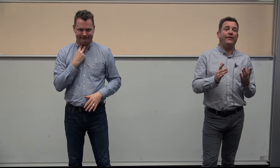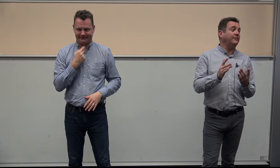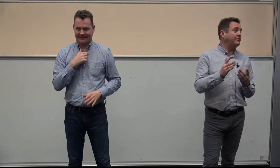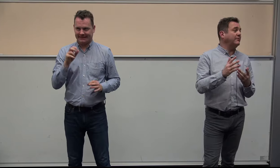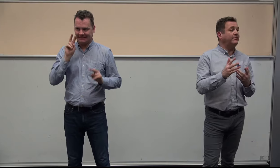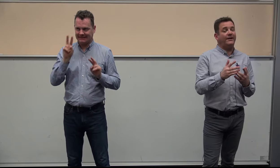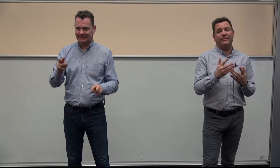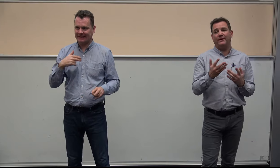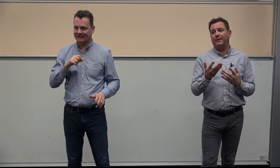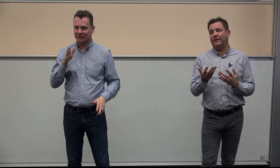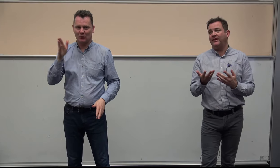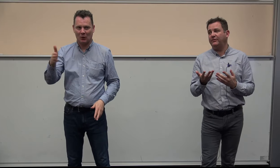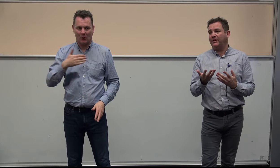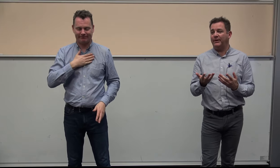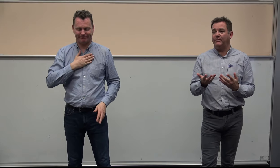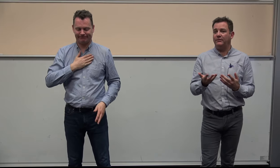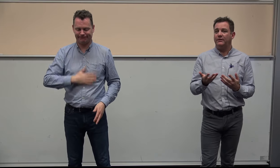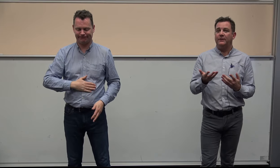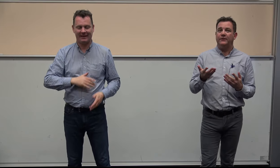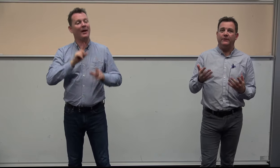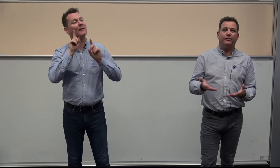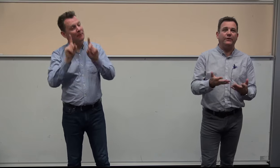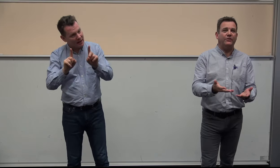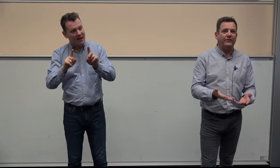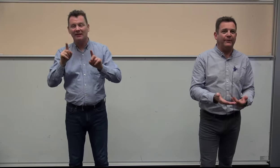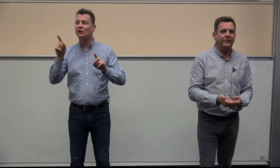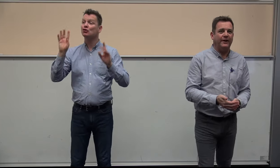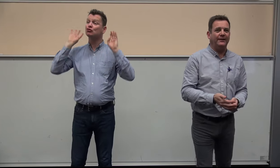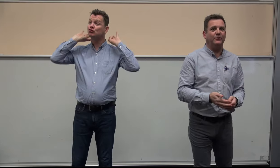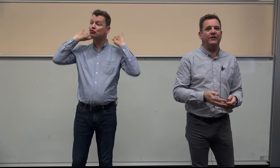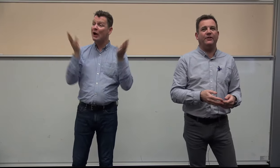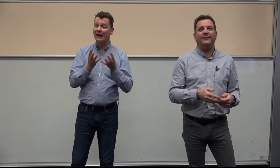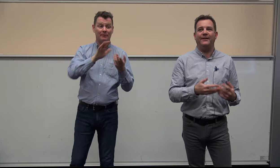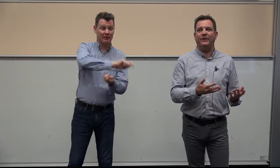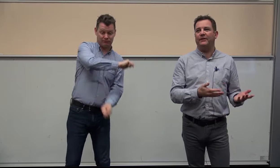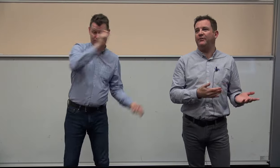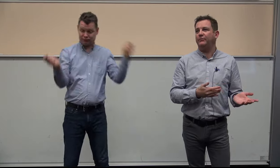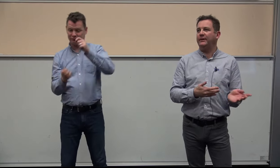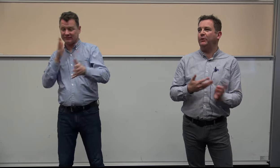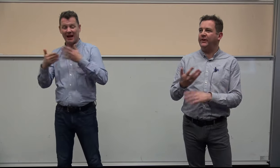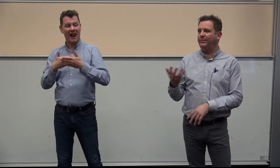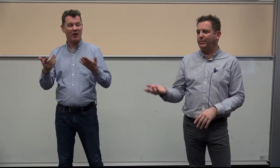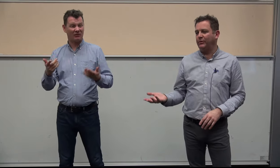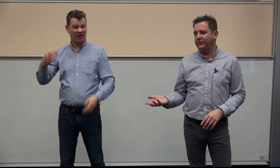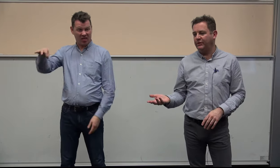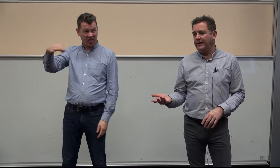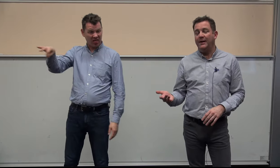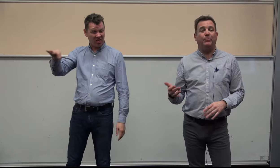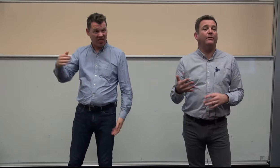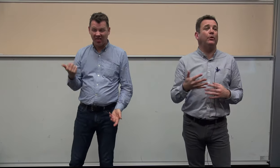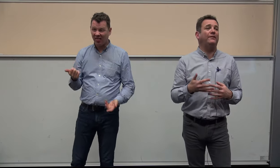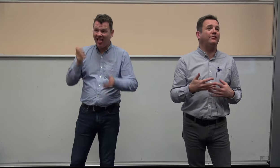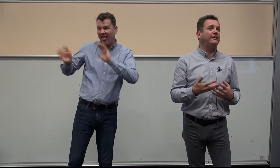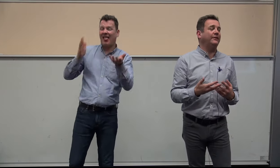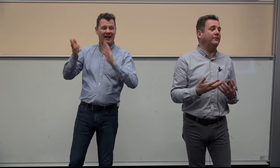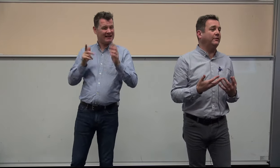I think some of the same thing applies about doing Shakespeare in sign language. Is it a gimmick? Is it really what deaf people want to do? But